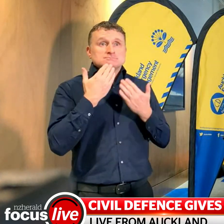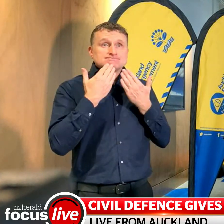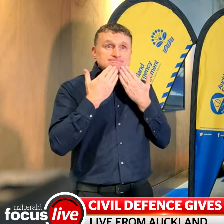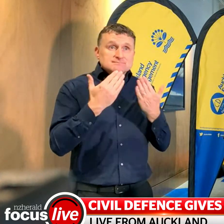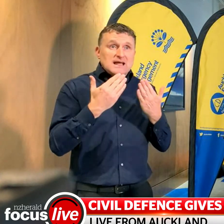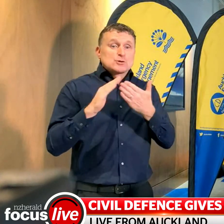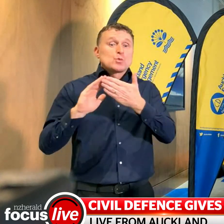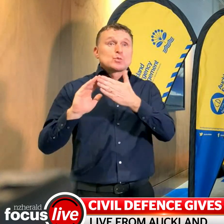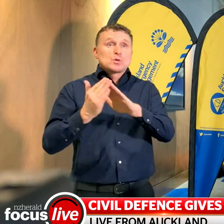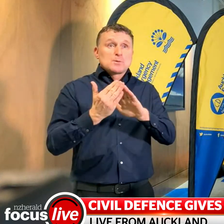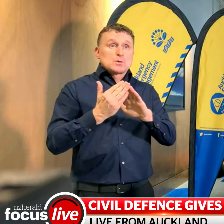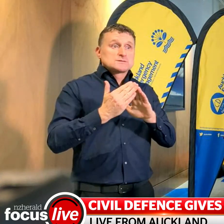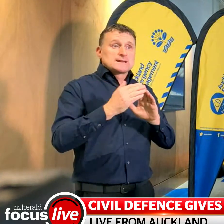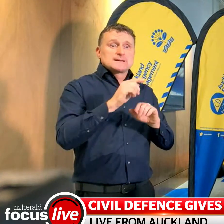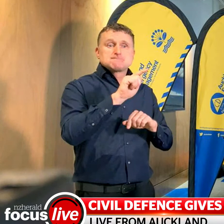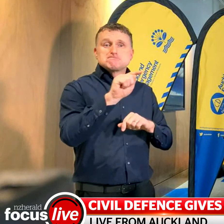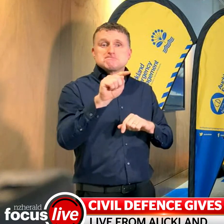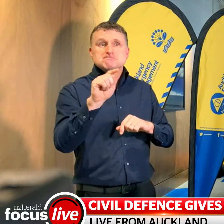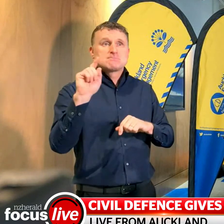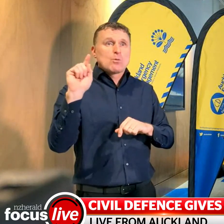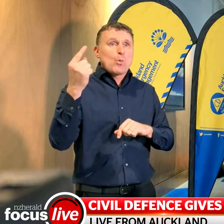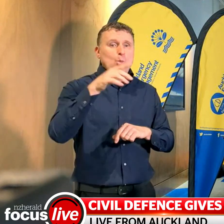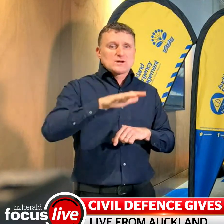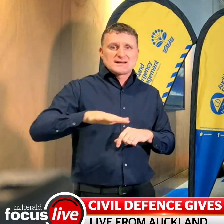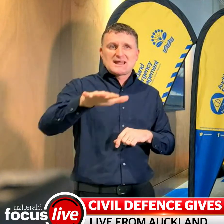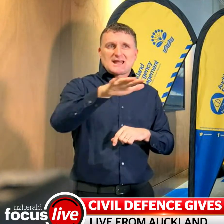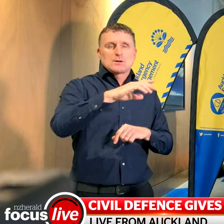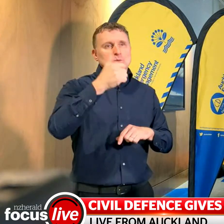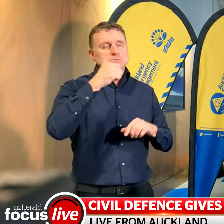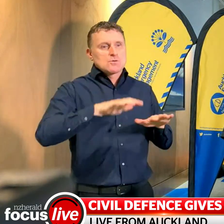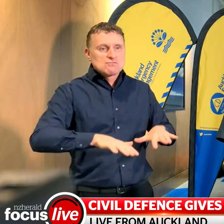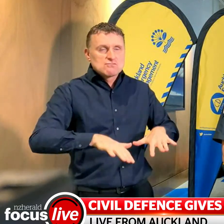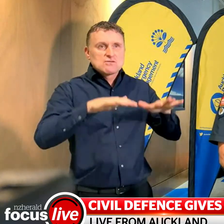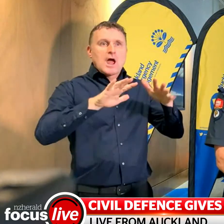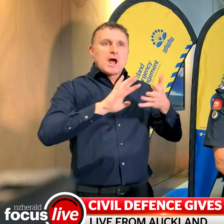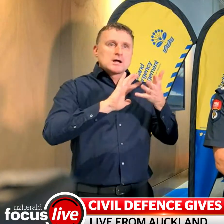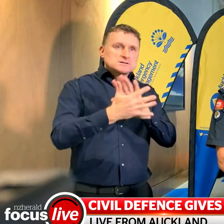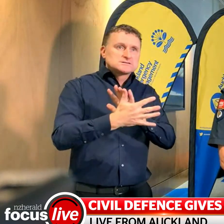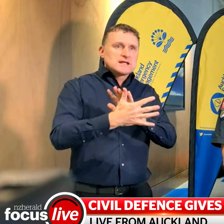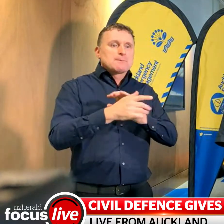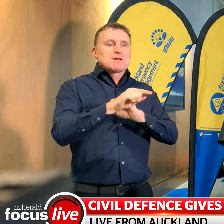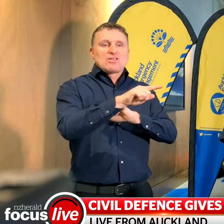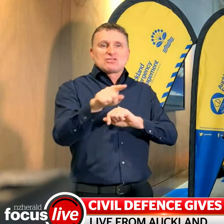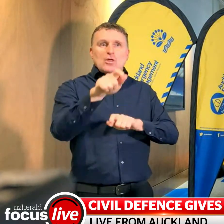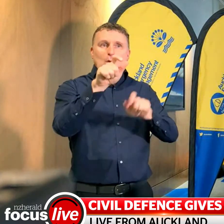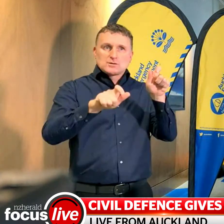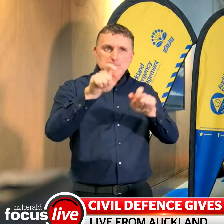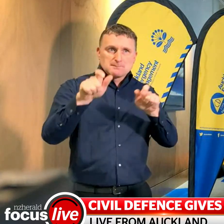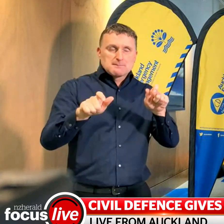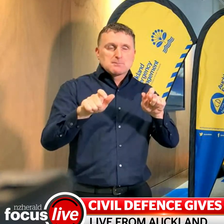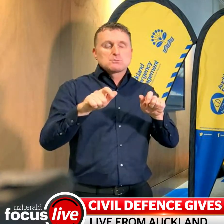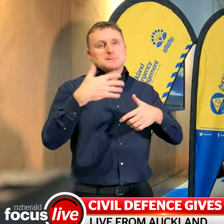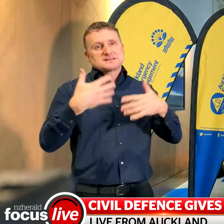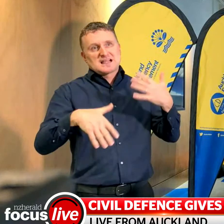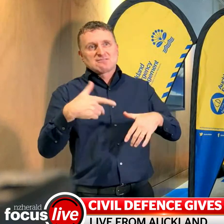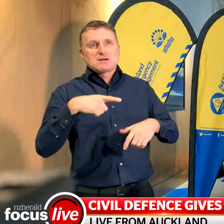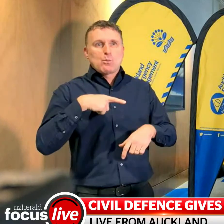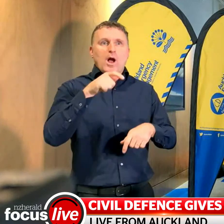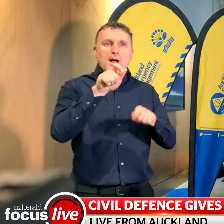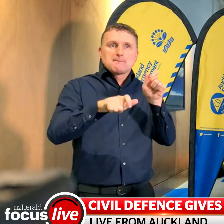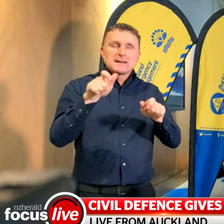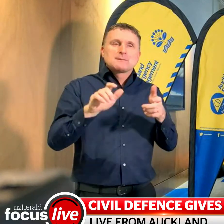across Auckland, particularly those that were severely impacted, in particular those people who have lost loved